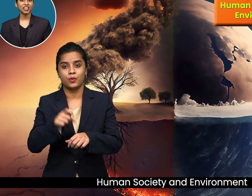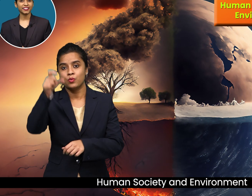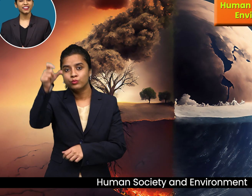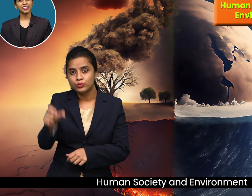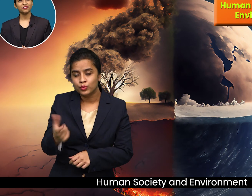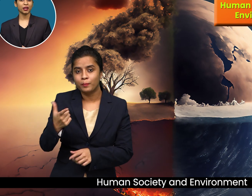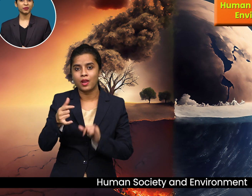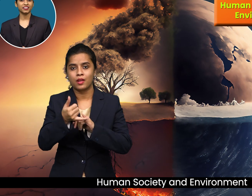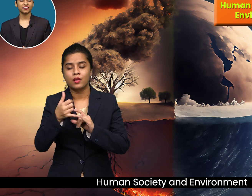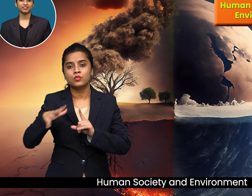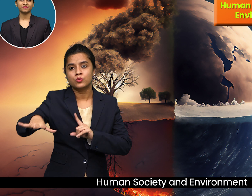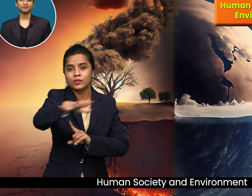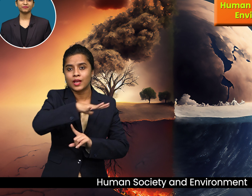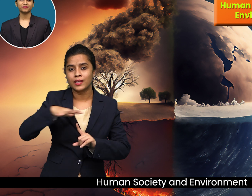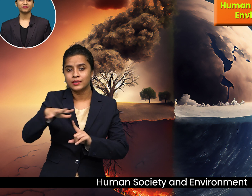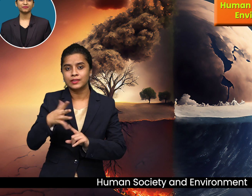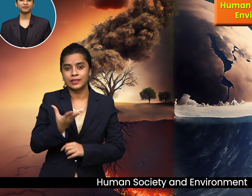Human society and environment.